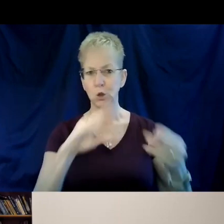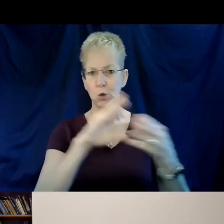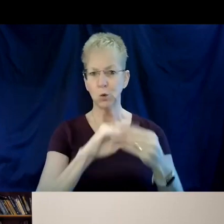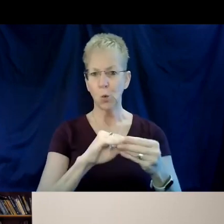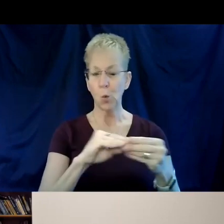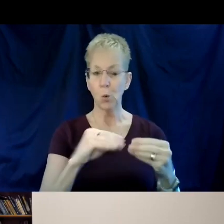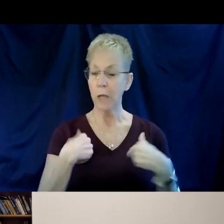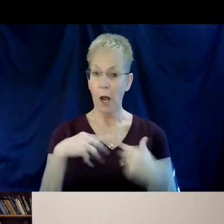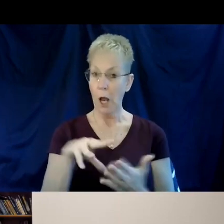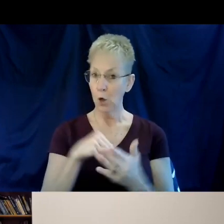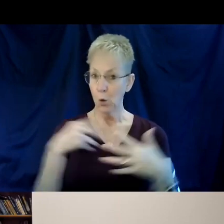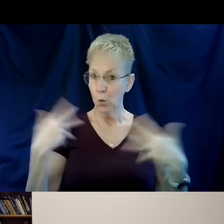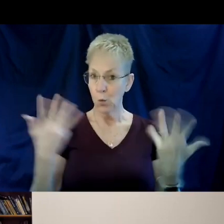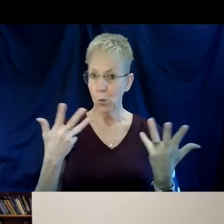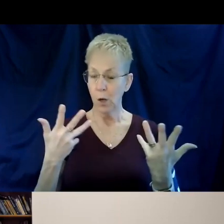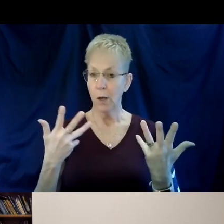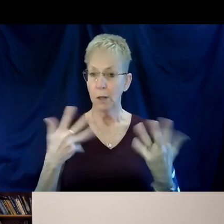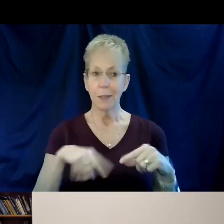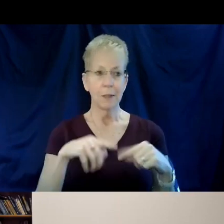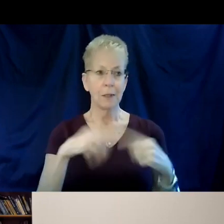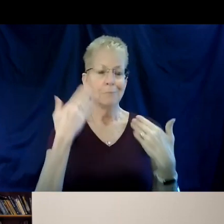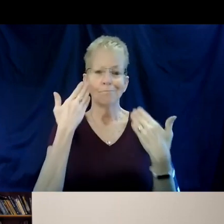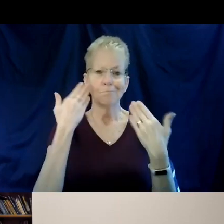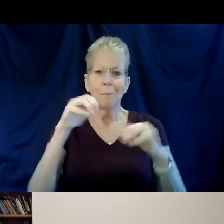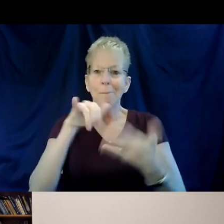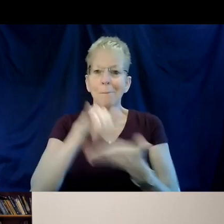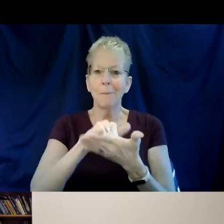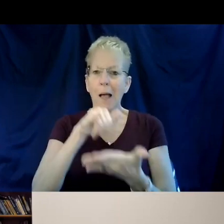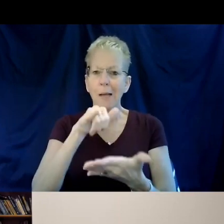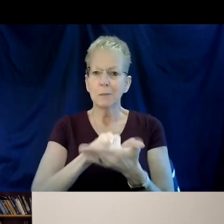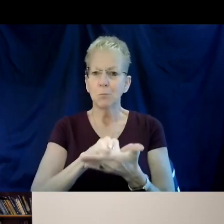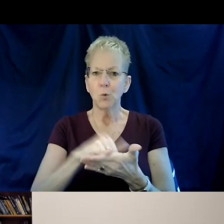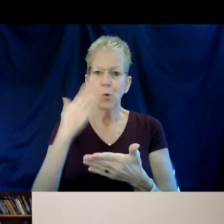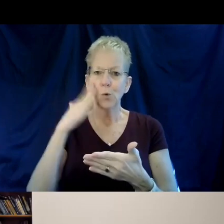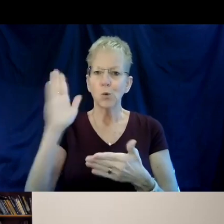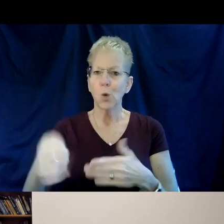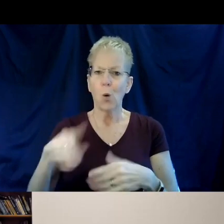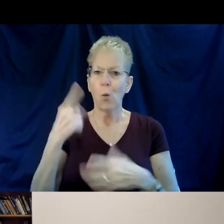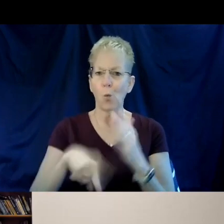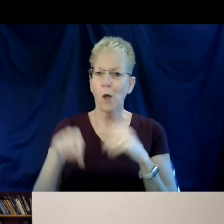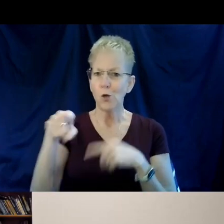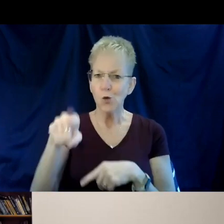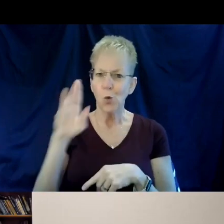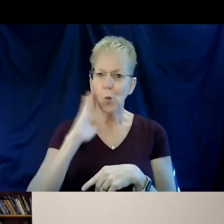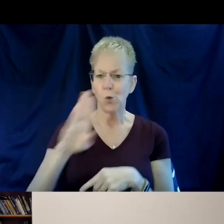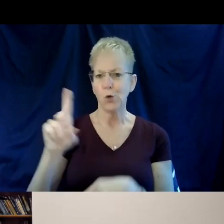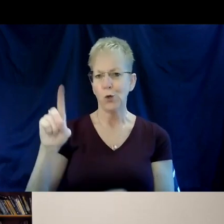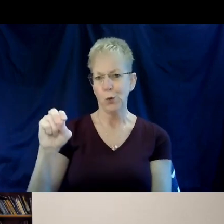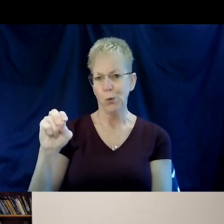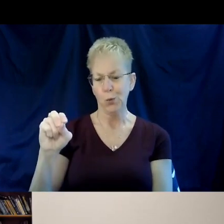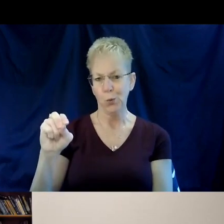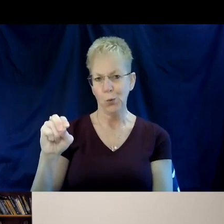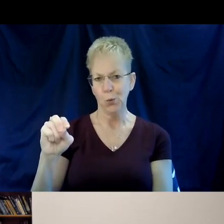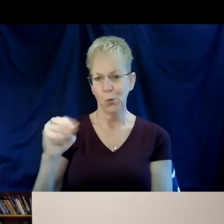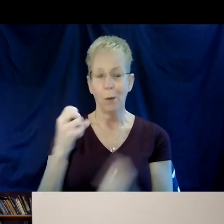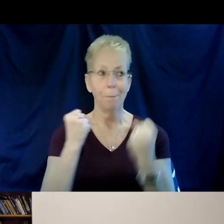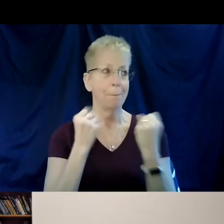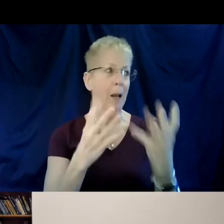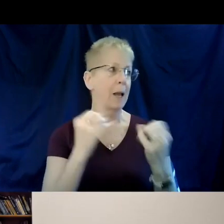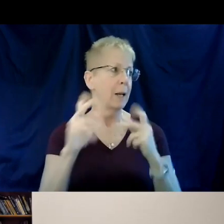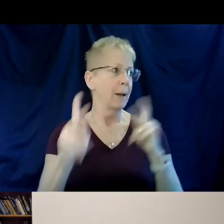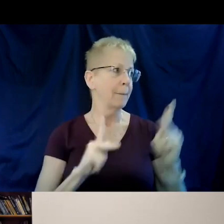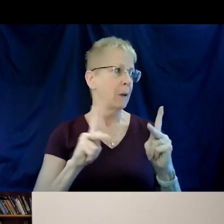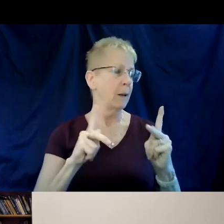you can't ever know what you would do. That, so many of the people that emerged